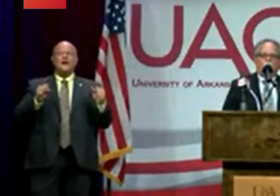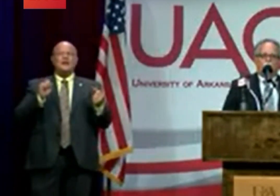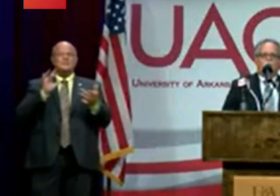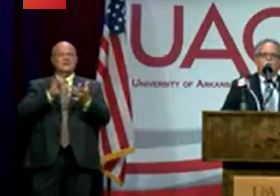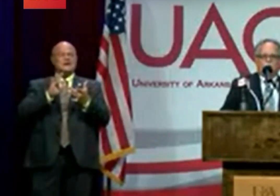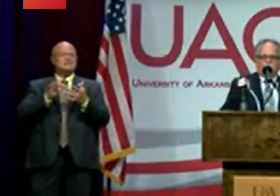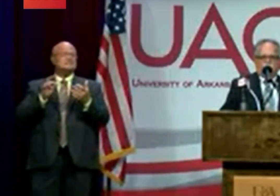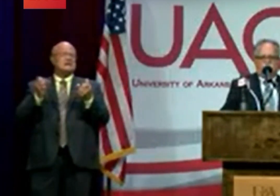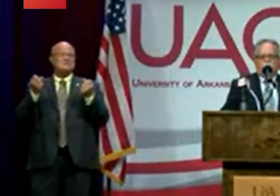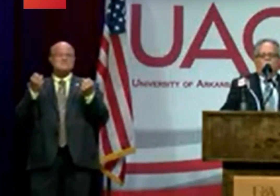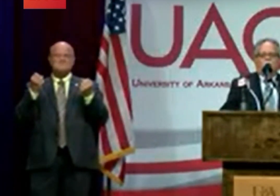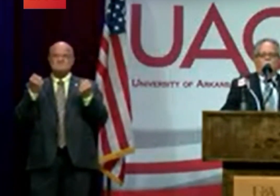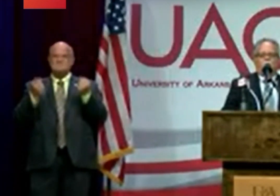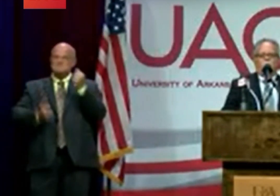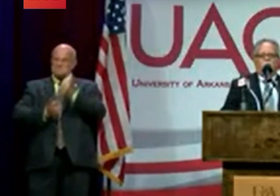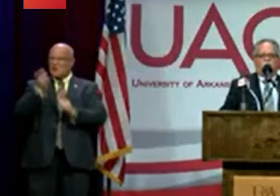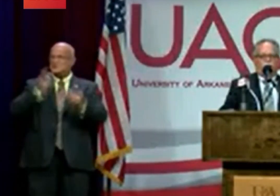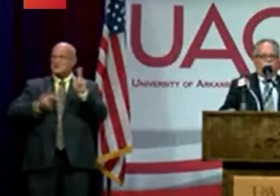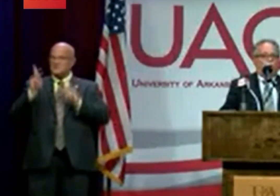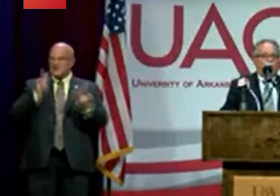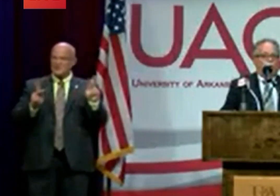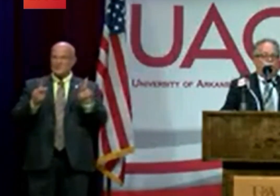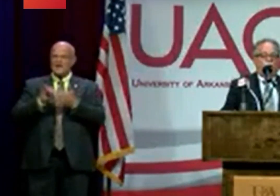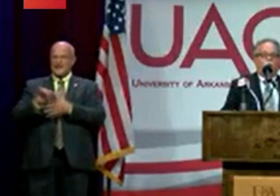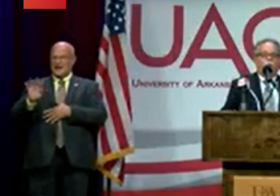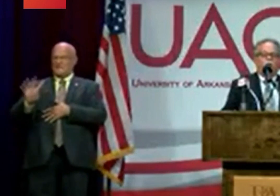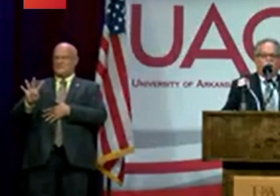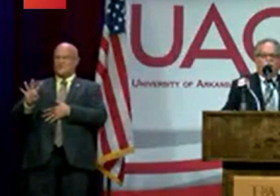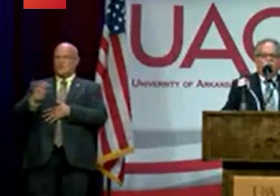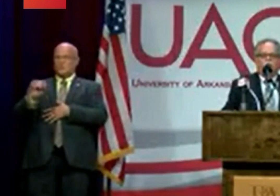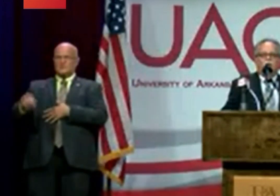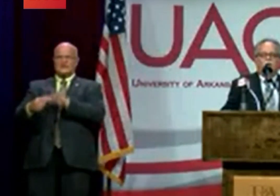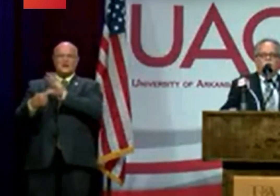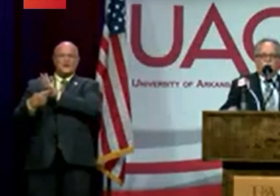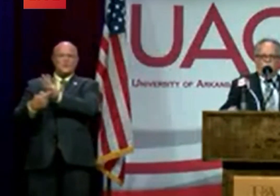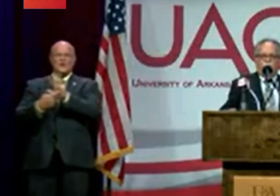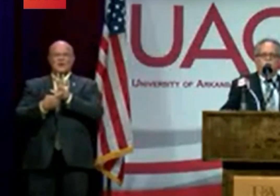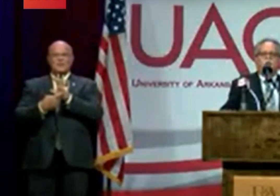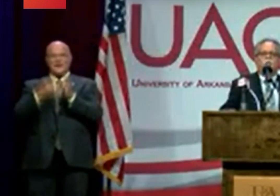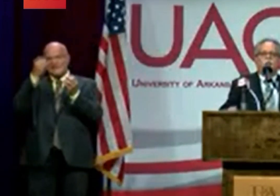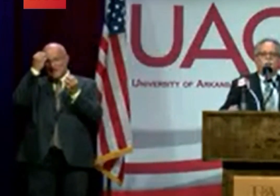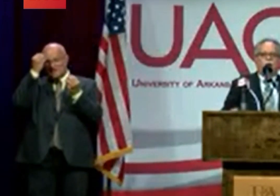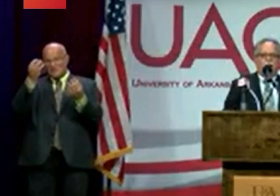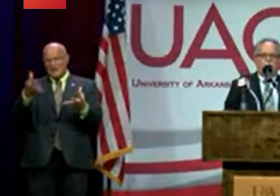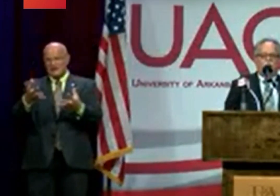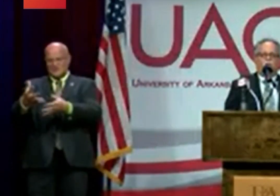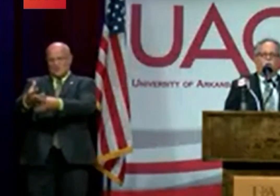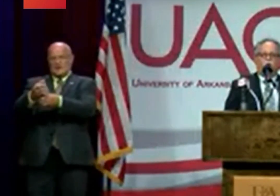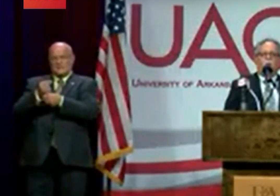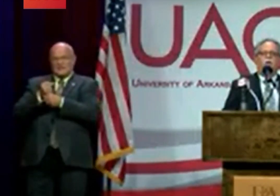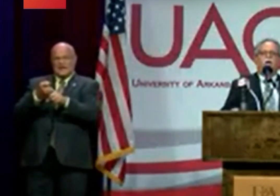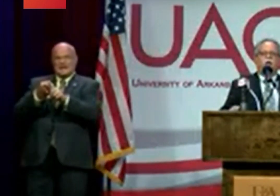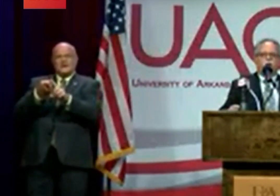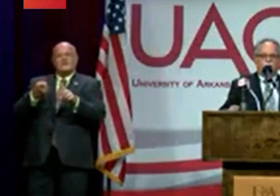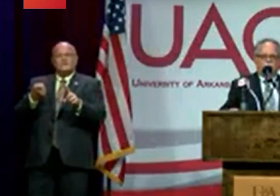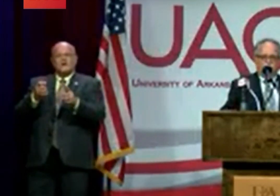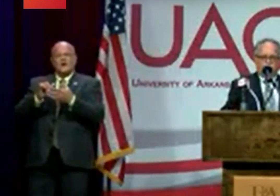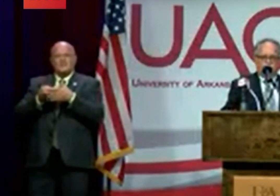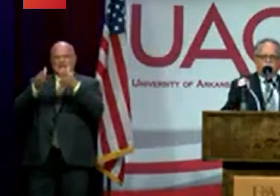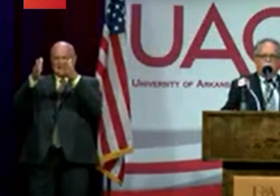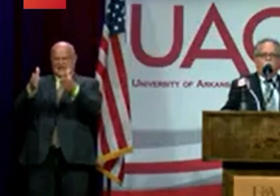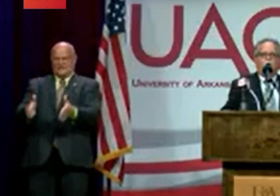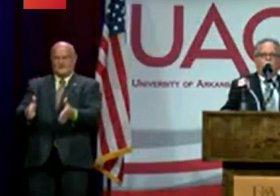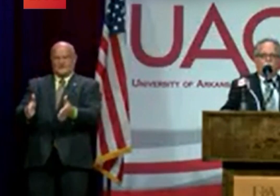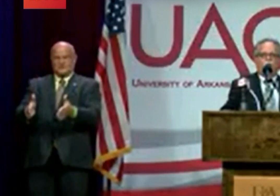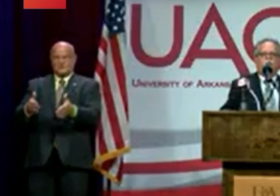the majority of individuals, but that 4% represents the information we obtained from the